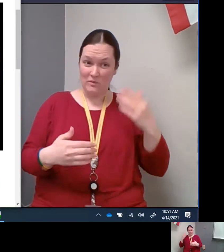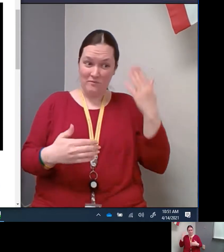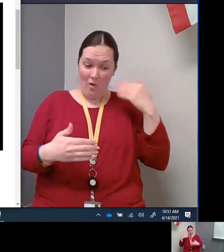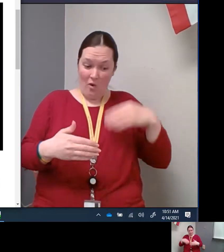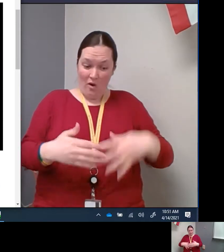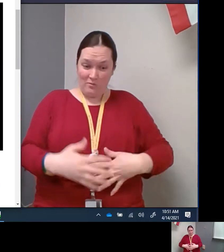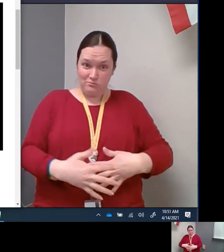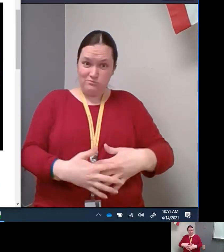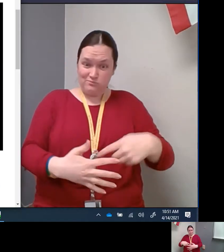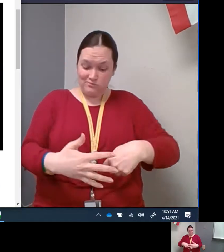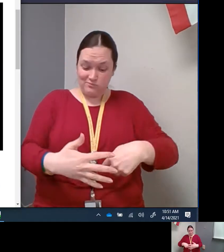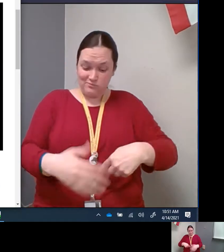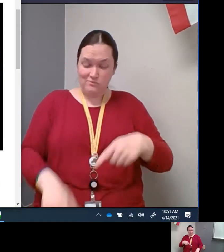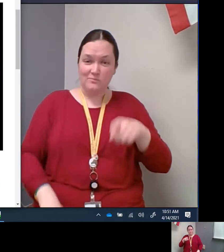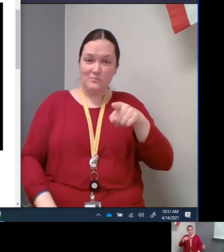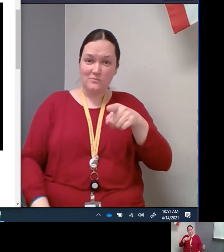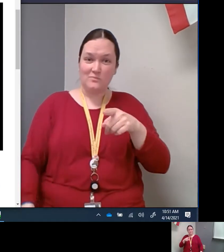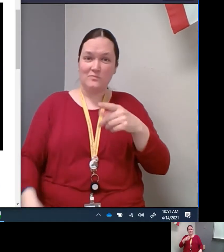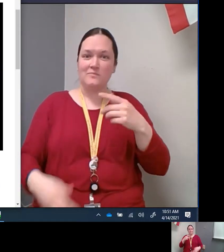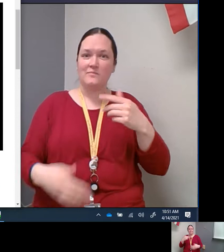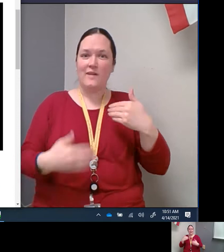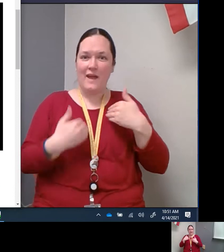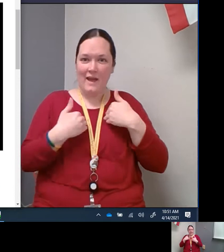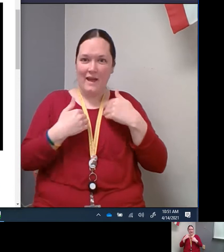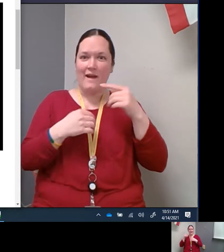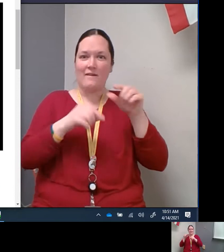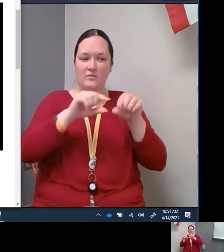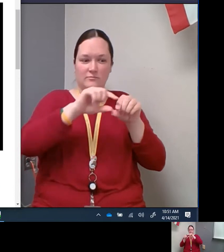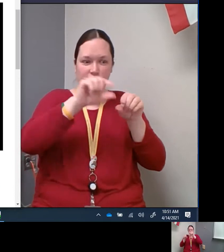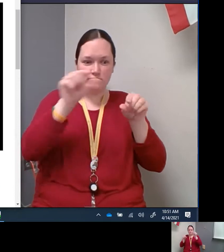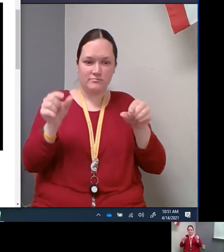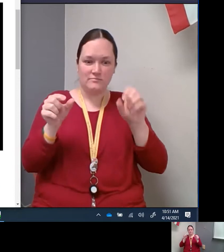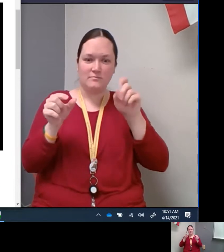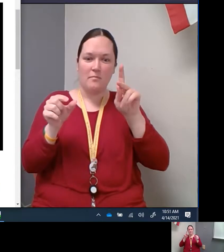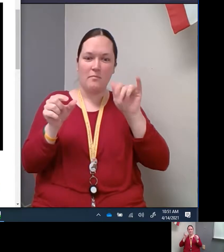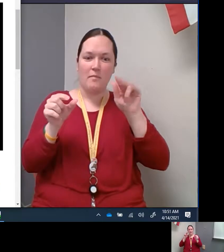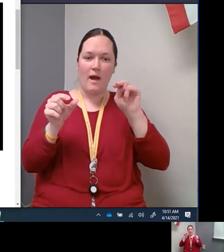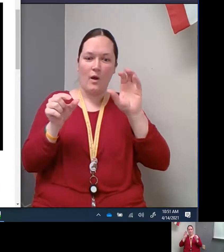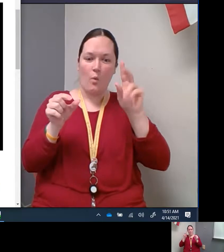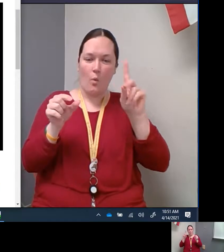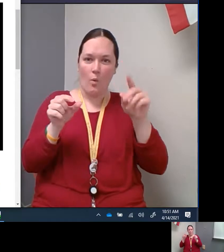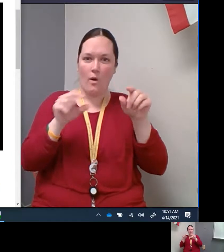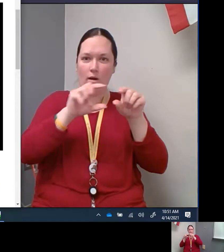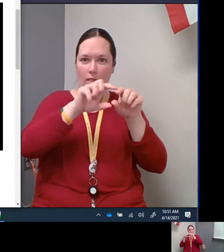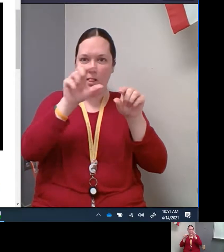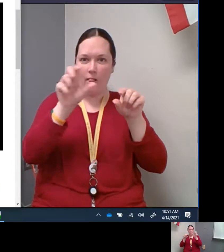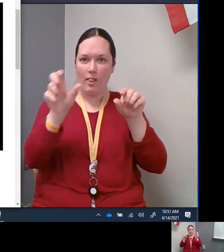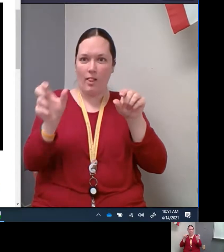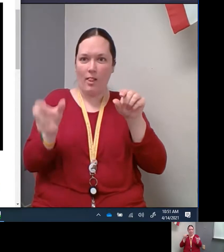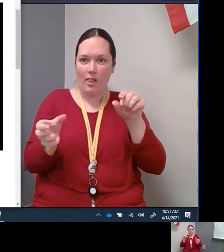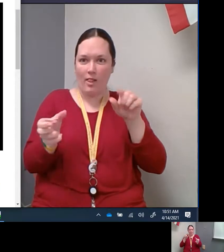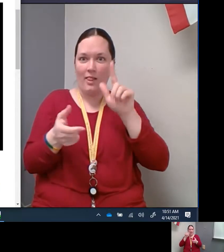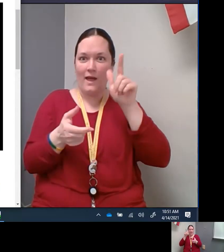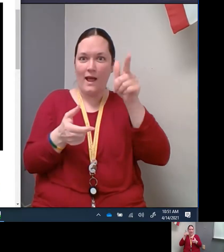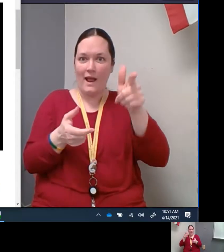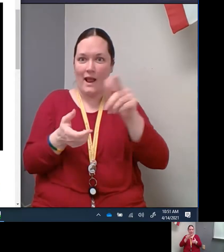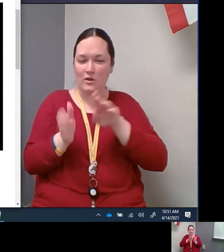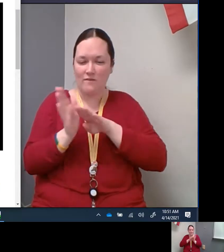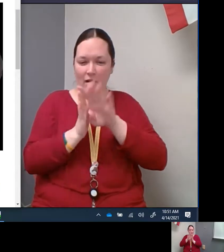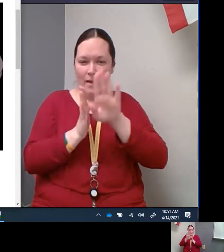that looked very similar. You had a spinal cord, you then had a hindbrain, you had a midbrain, and then you had a forebrain. But during